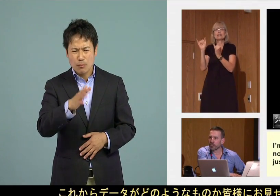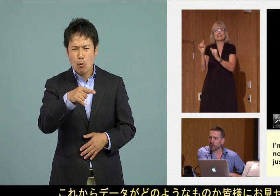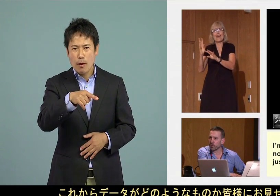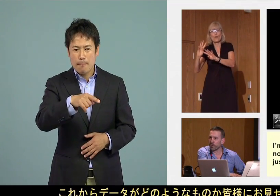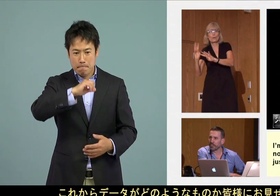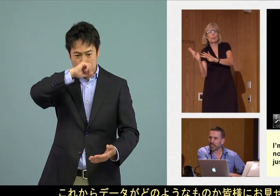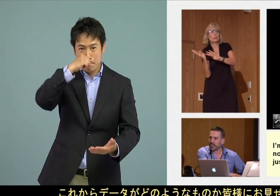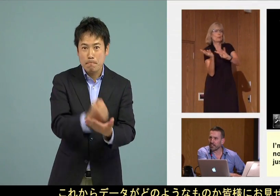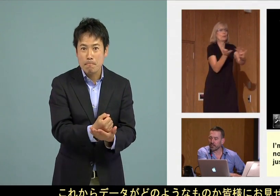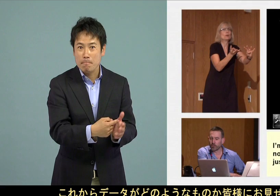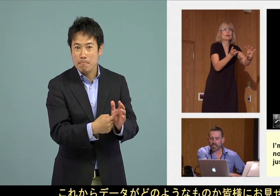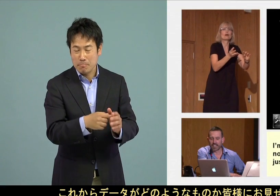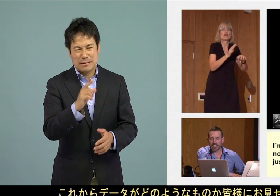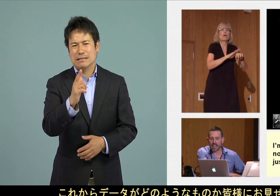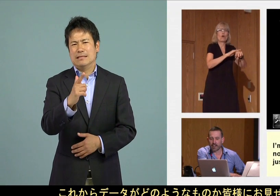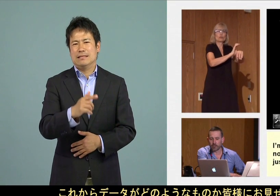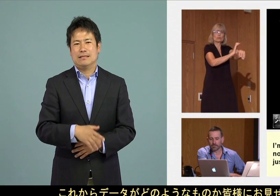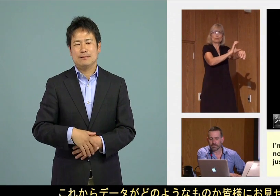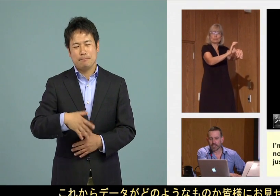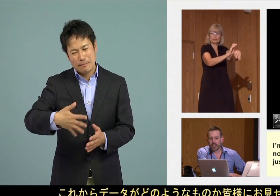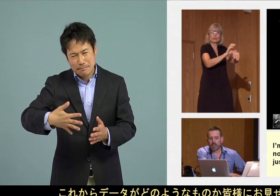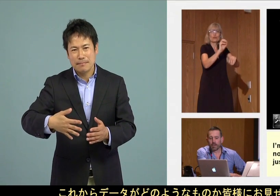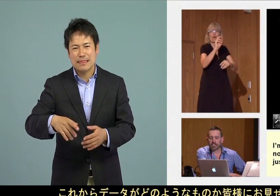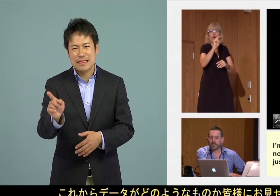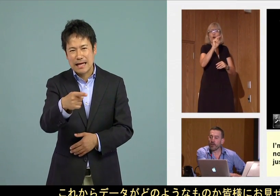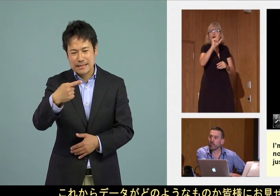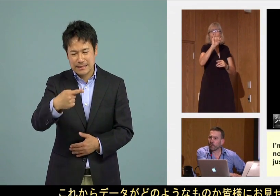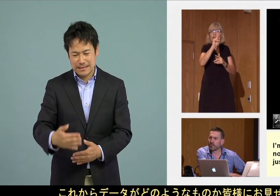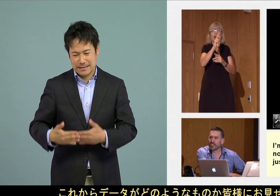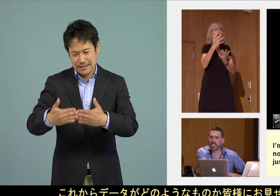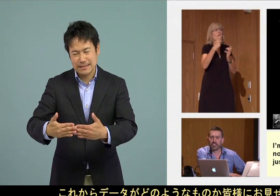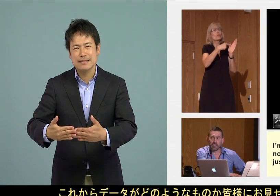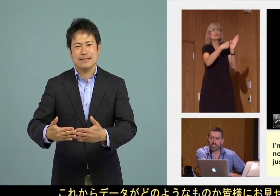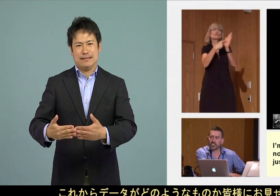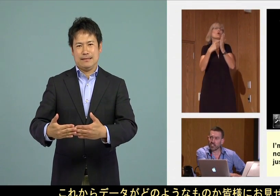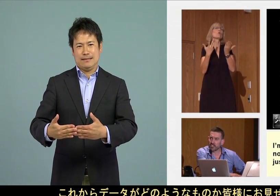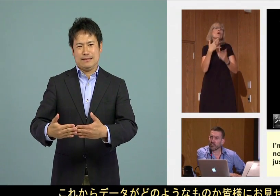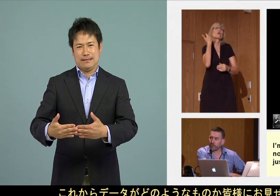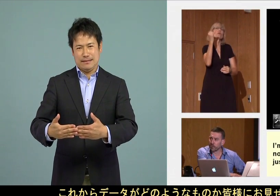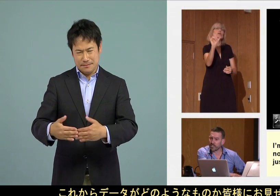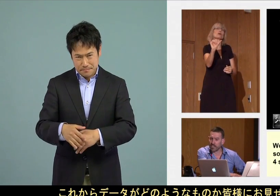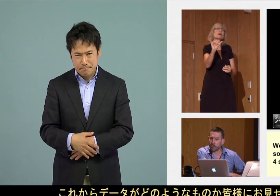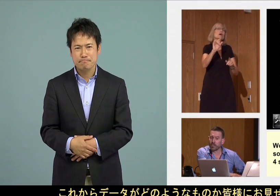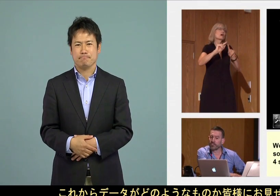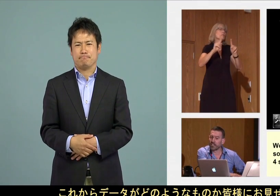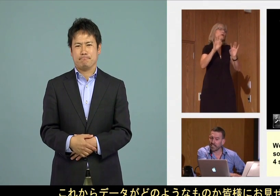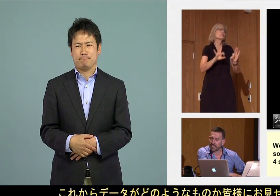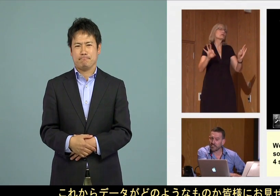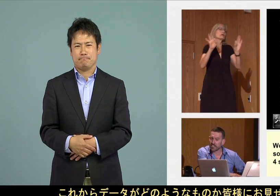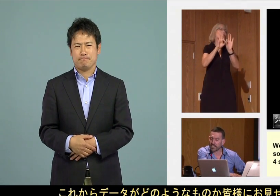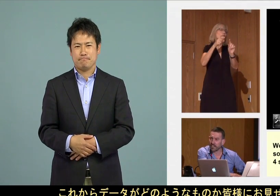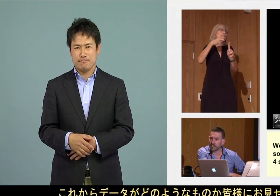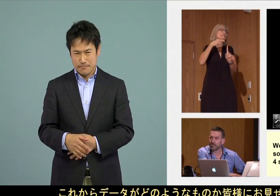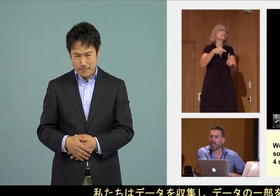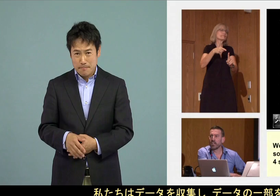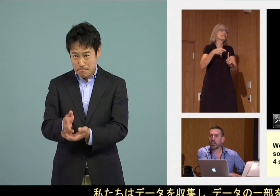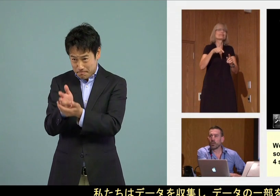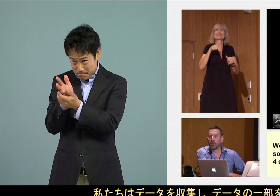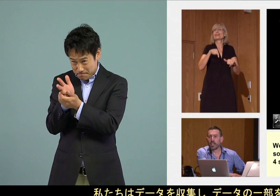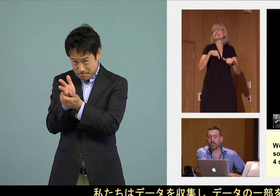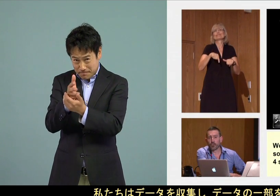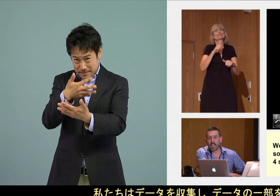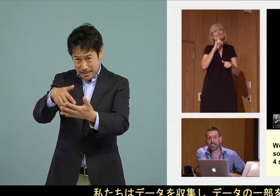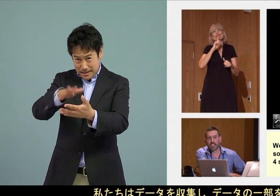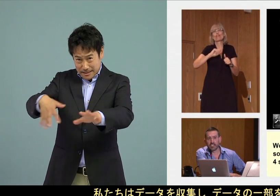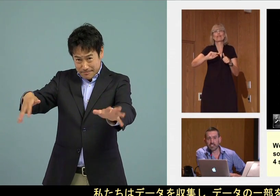going to show you what the data look like now. But it's very important to say that this is just the first step. We have collected this data,